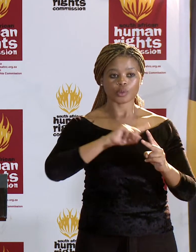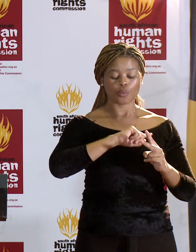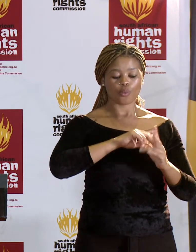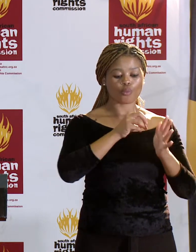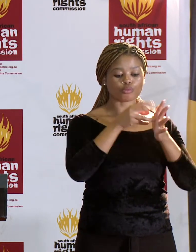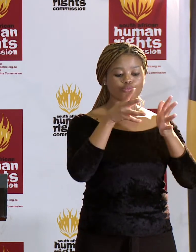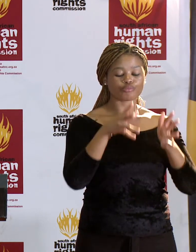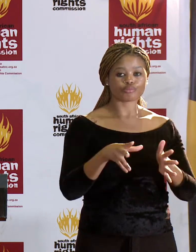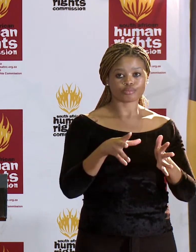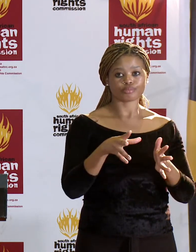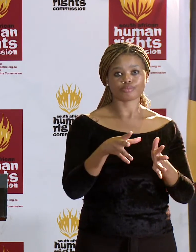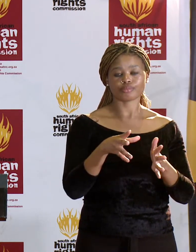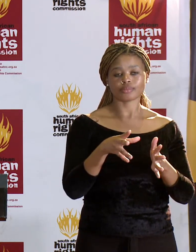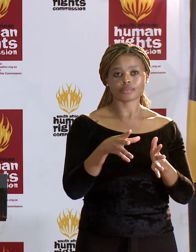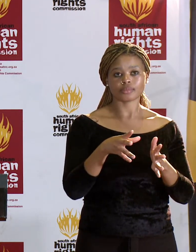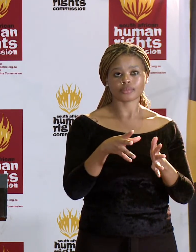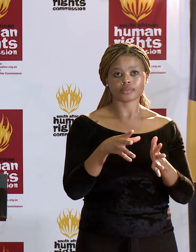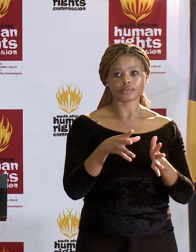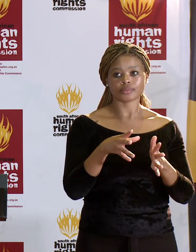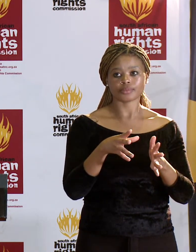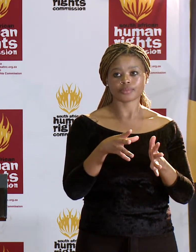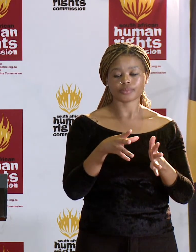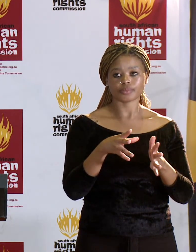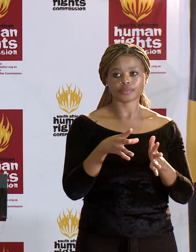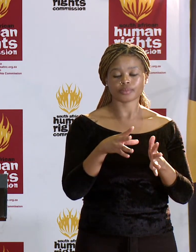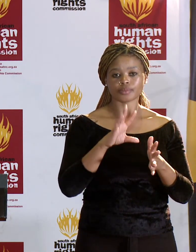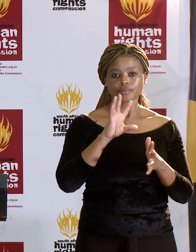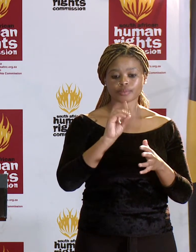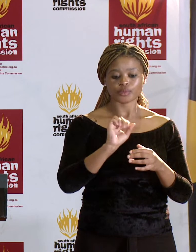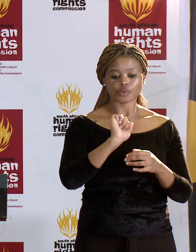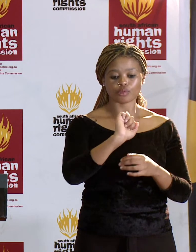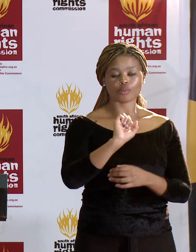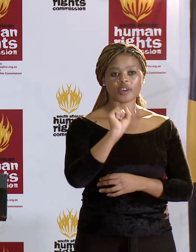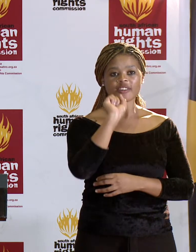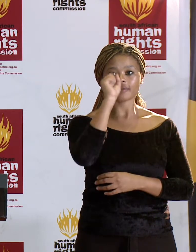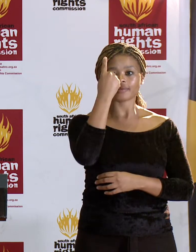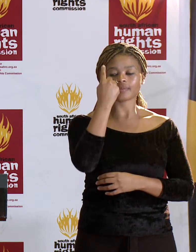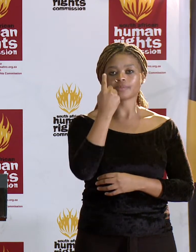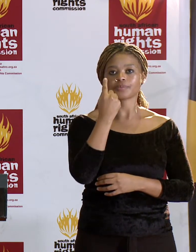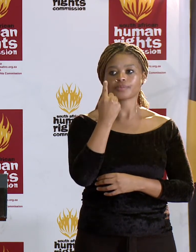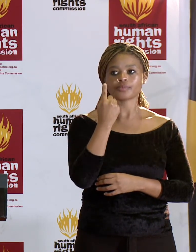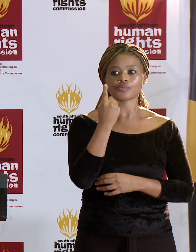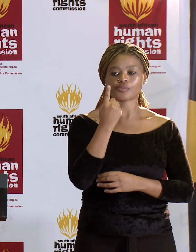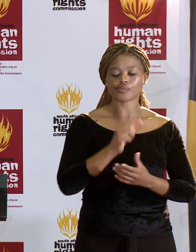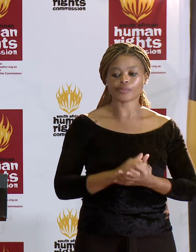students, I imagine that your first